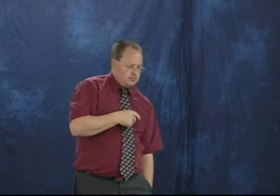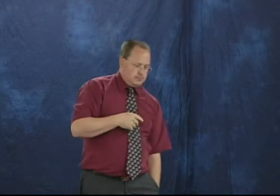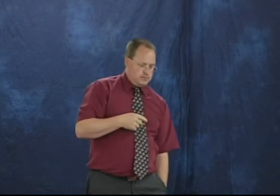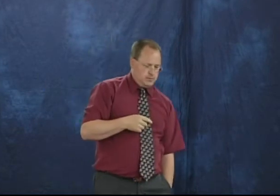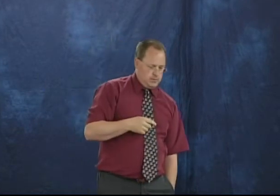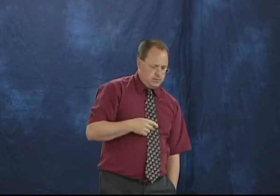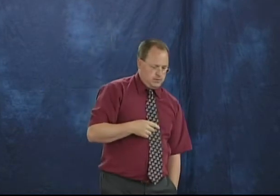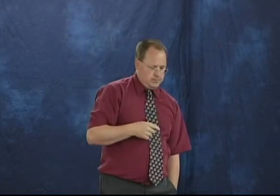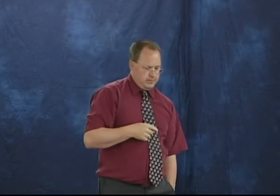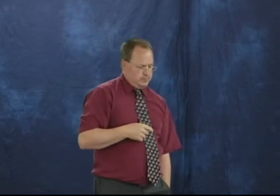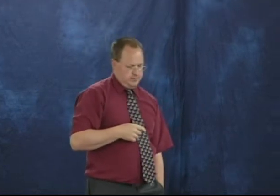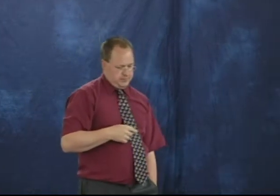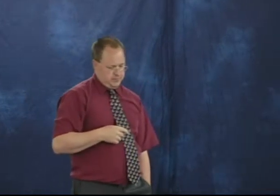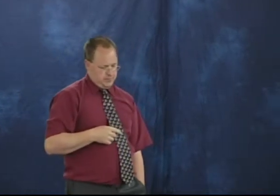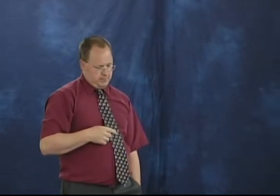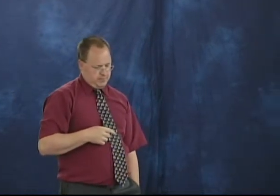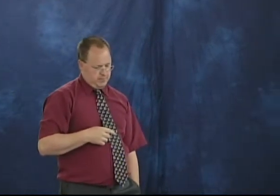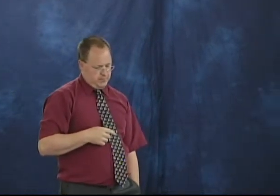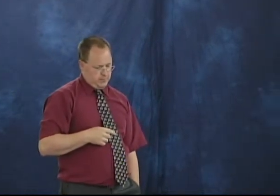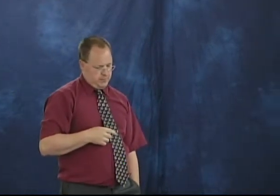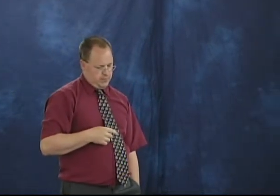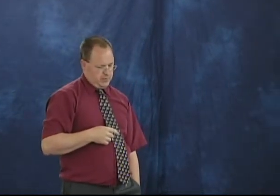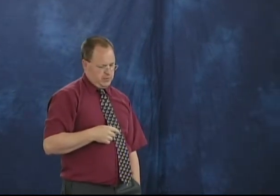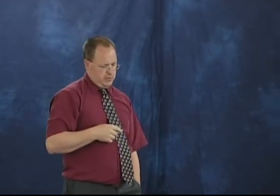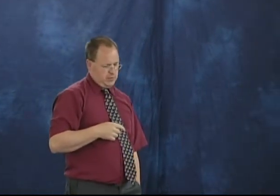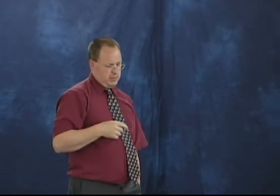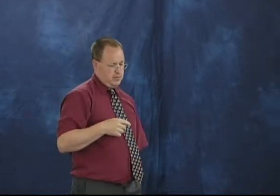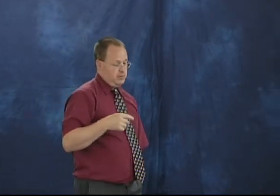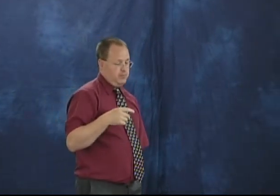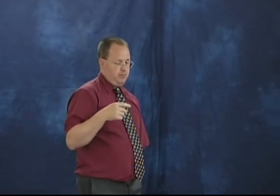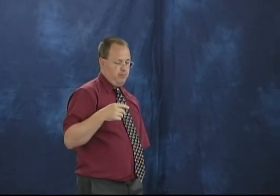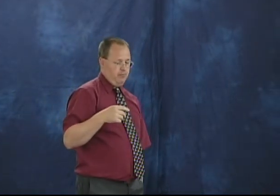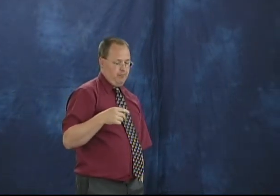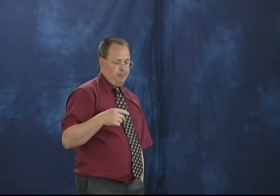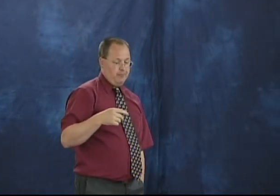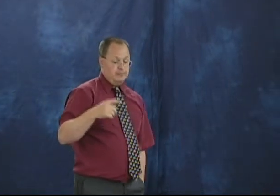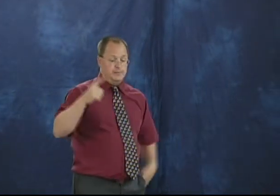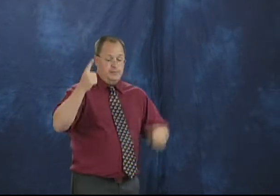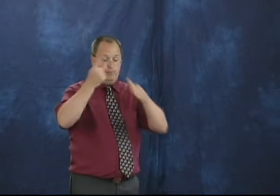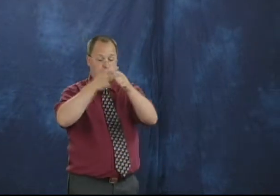But there are 2 Greek words which are translated blessed.